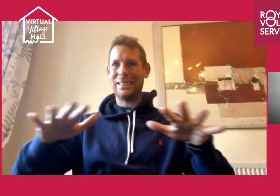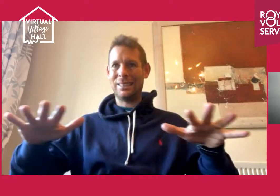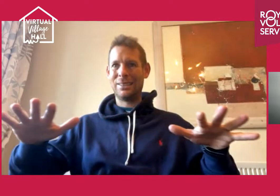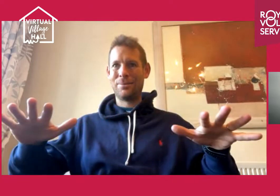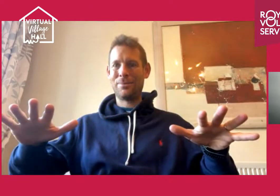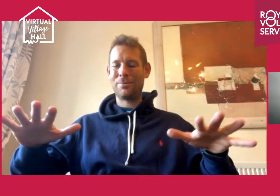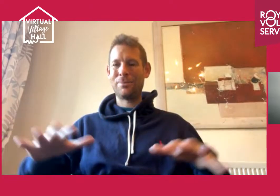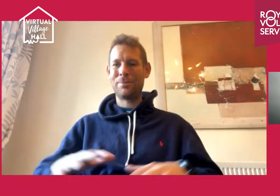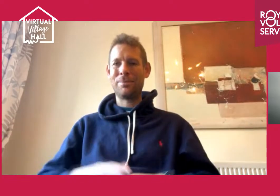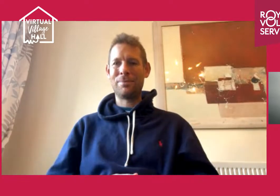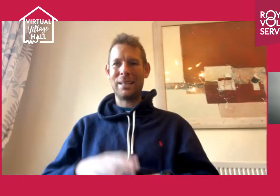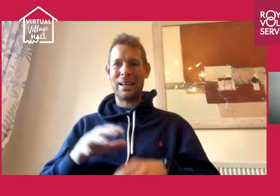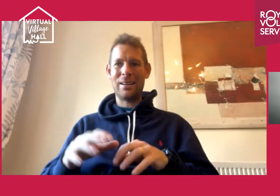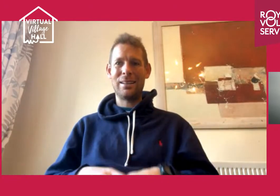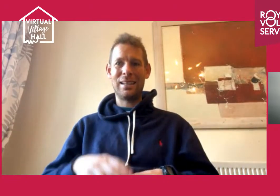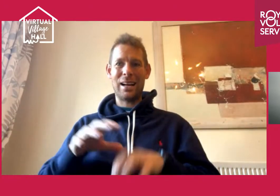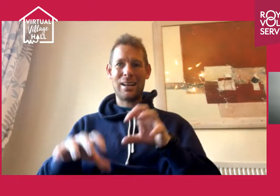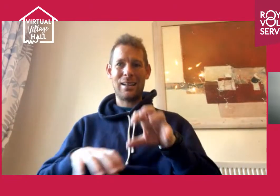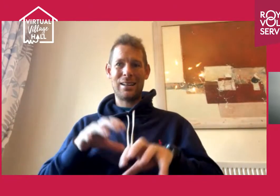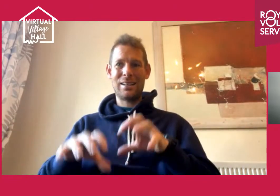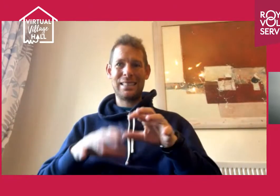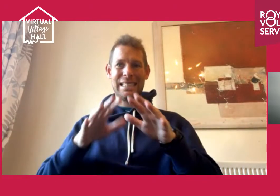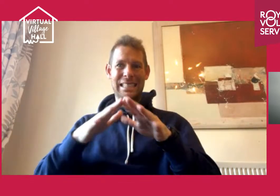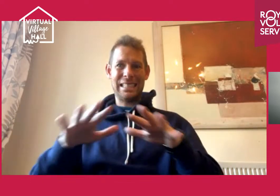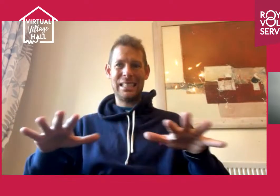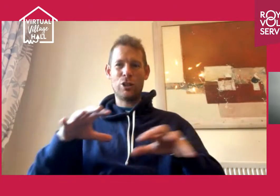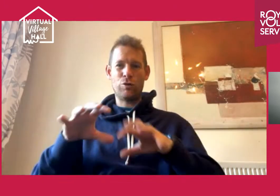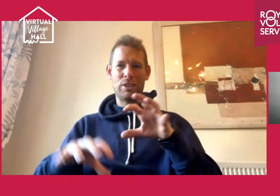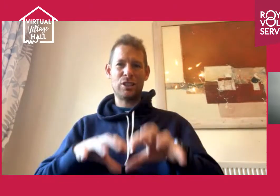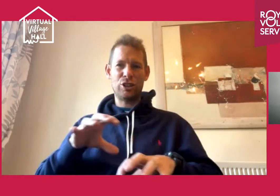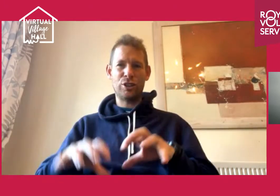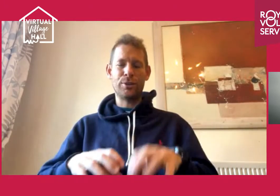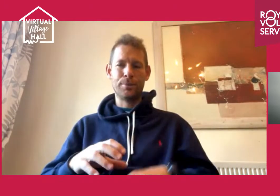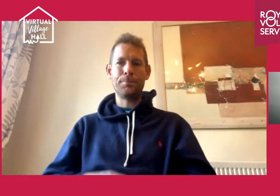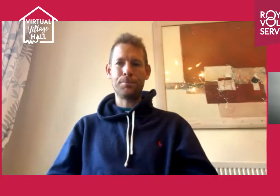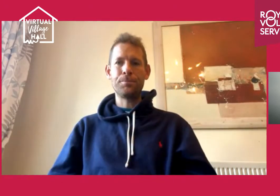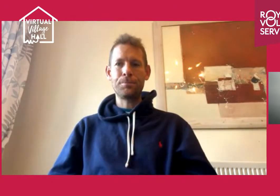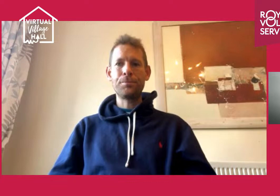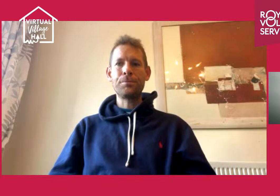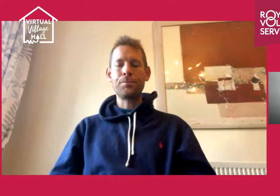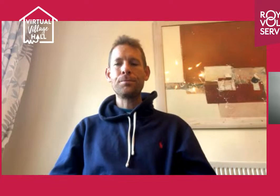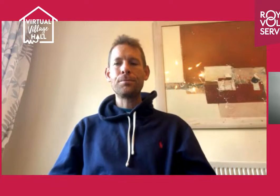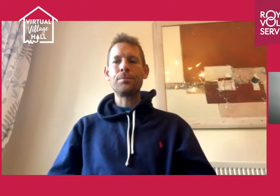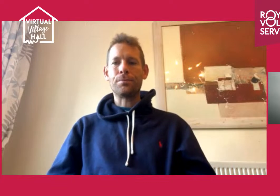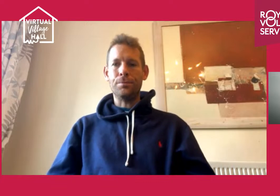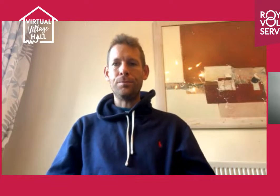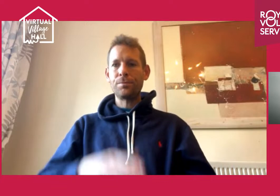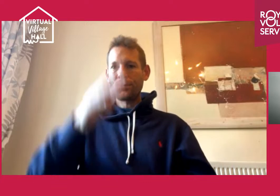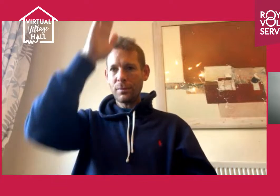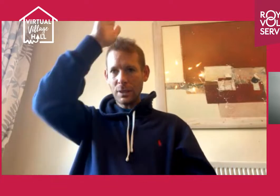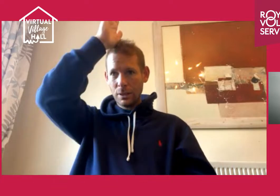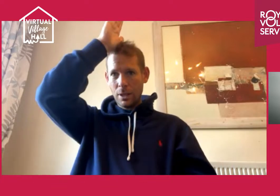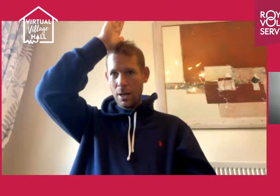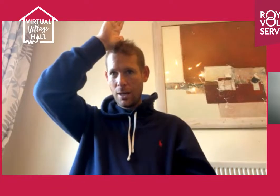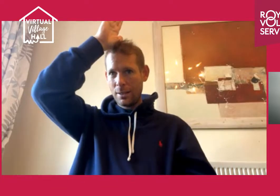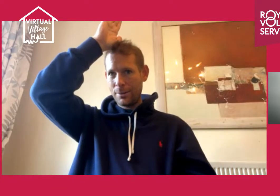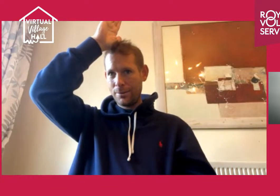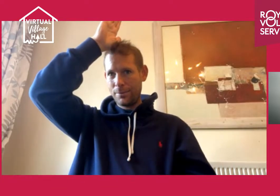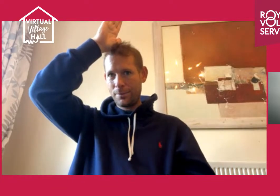Now for the last part of our session, we will learn about animals that you'll find in the sea creatures. So we